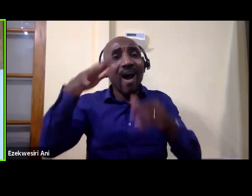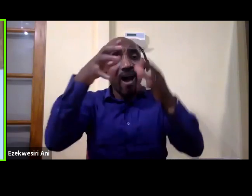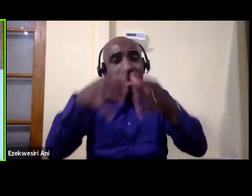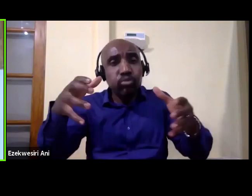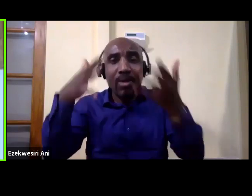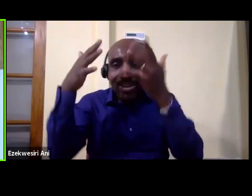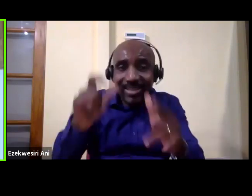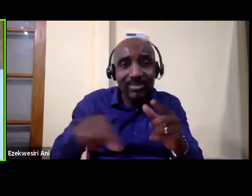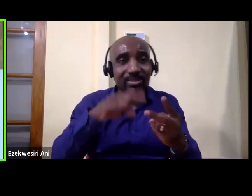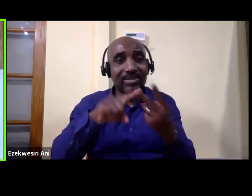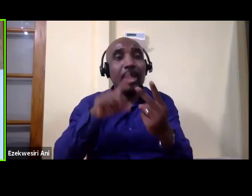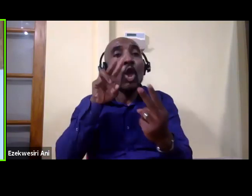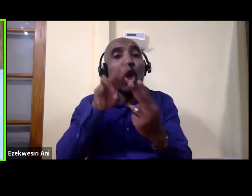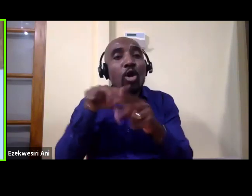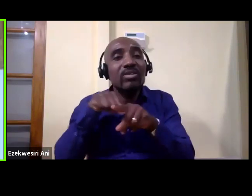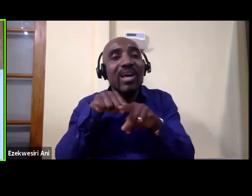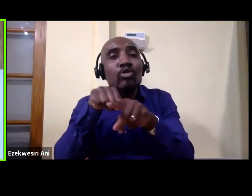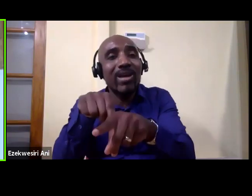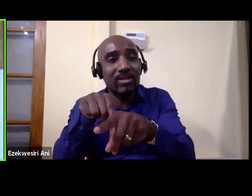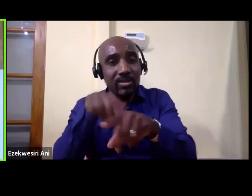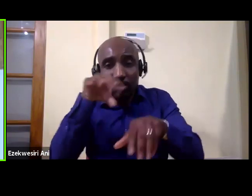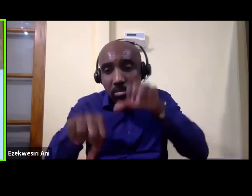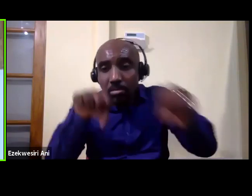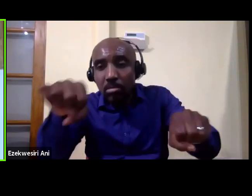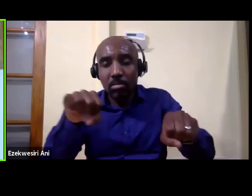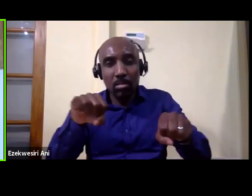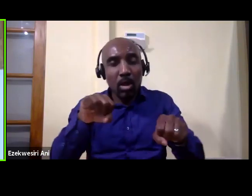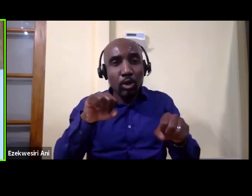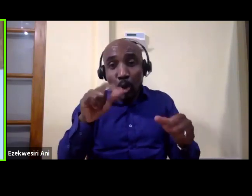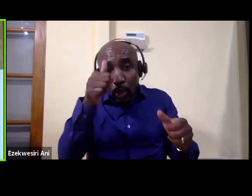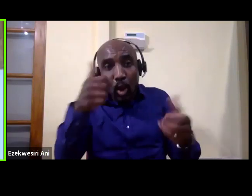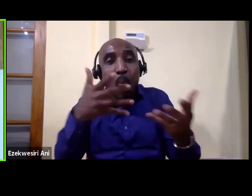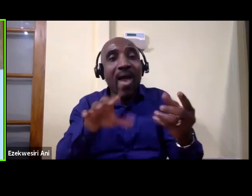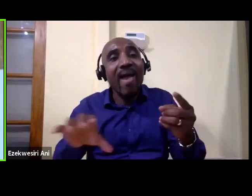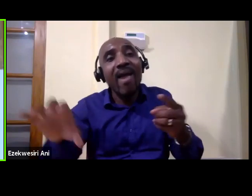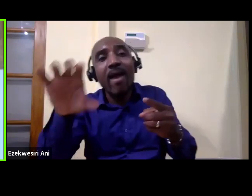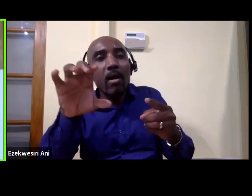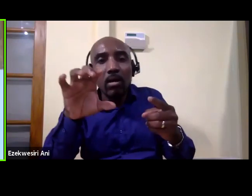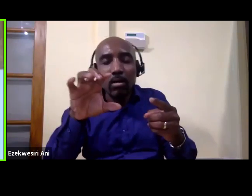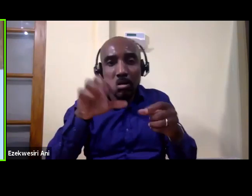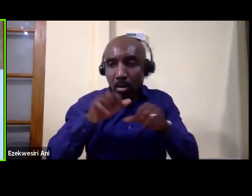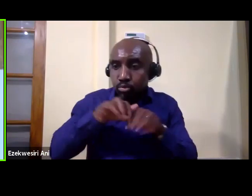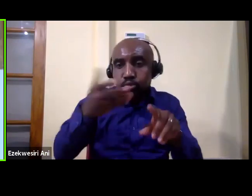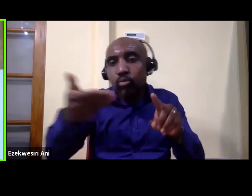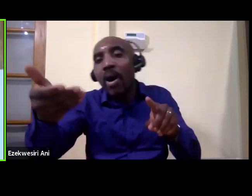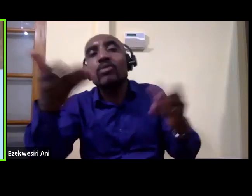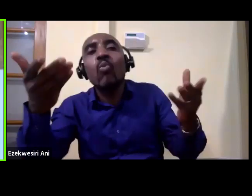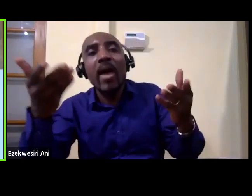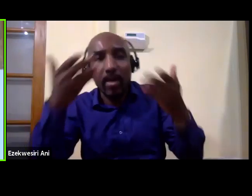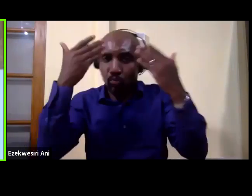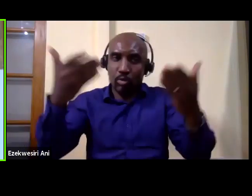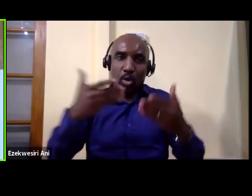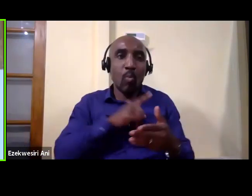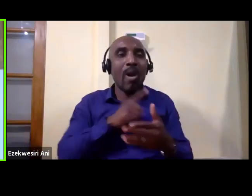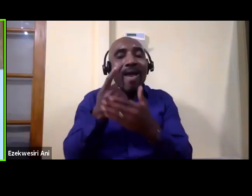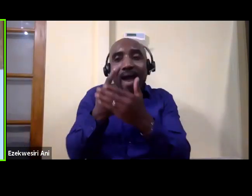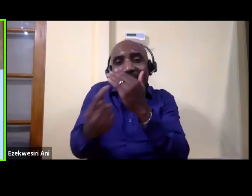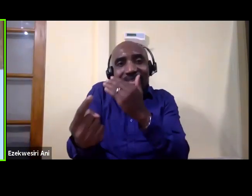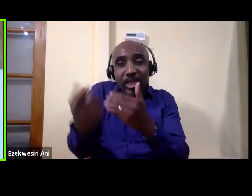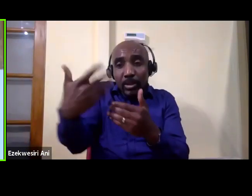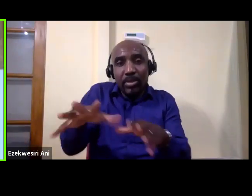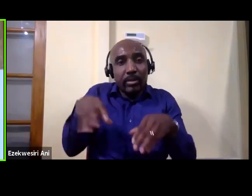capacity contact tracing, we can't identify clusters of cases, trace contacts and suppress infection through isolation of people who may be